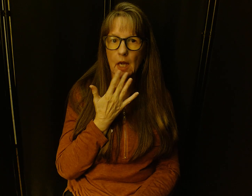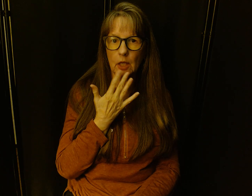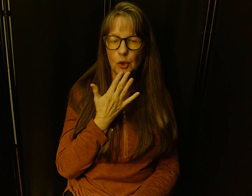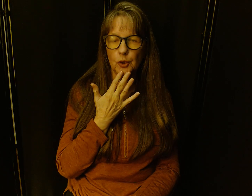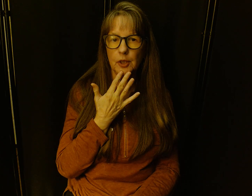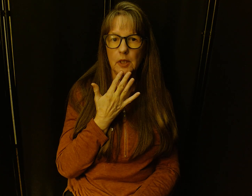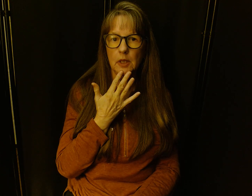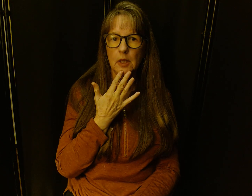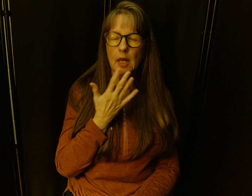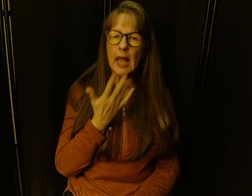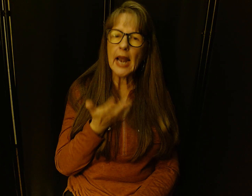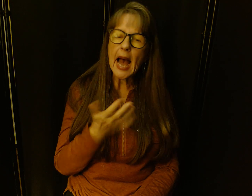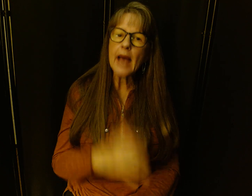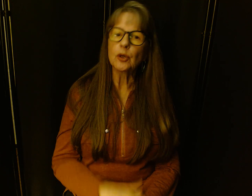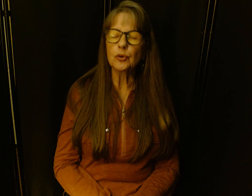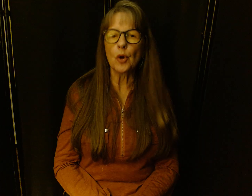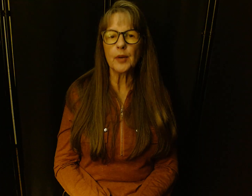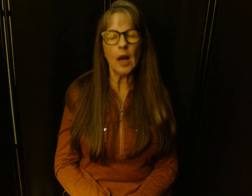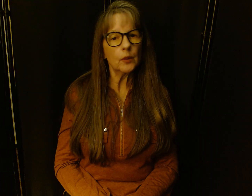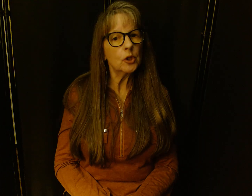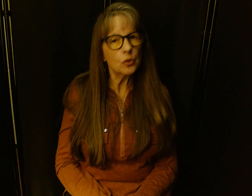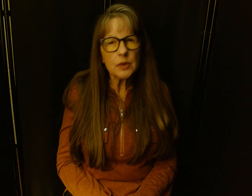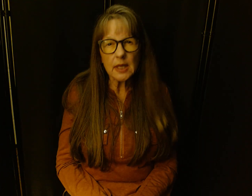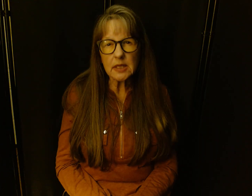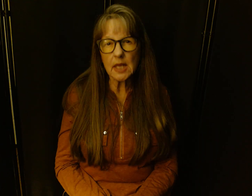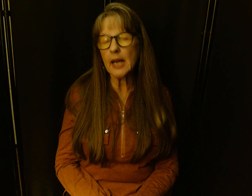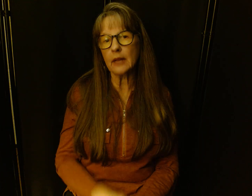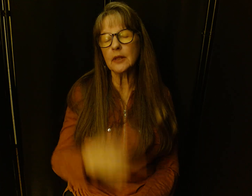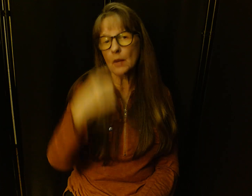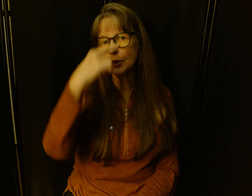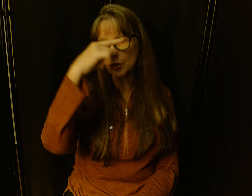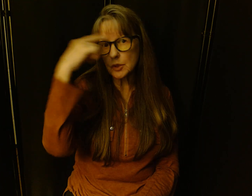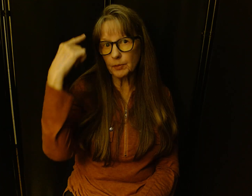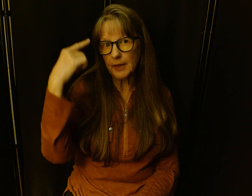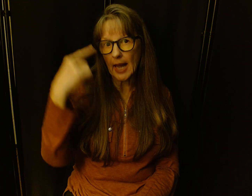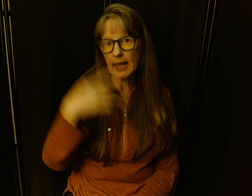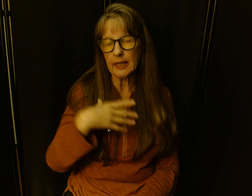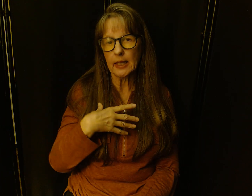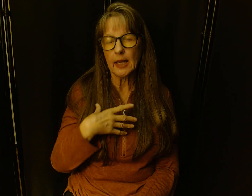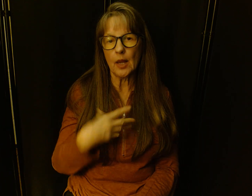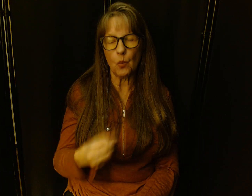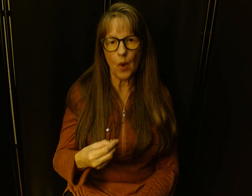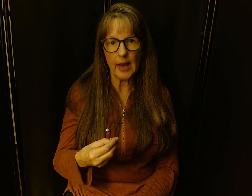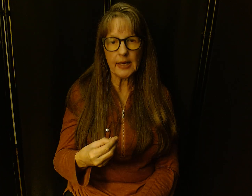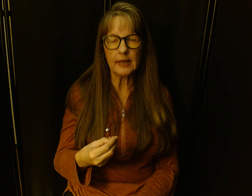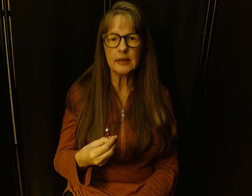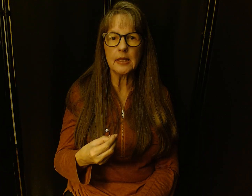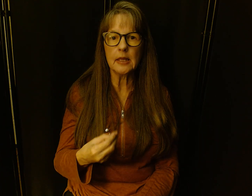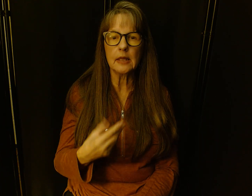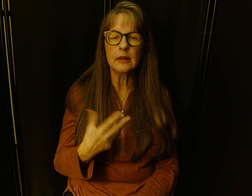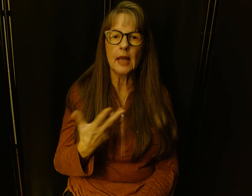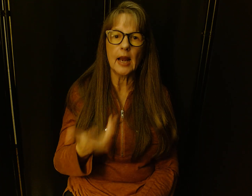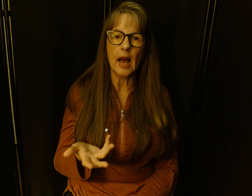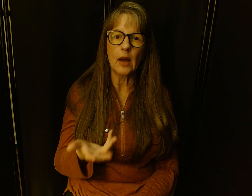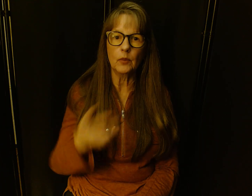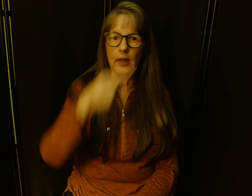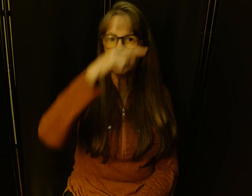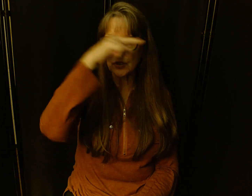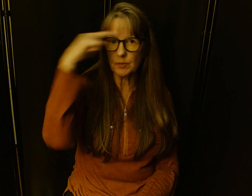Colored. And I don't know that I would use that sign. I think I would use black and white. I think that I would, and this is black,